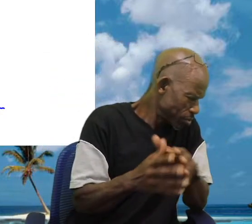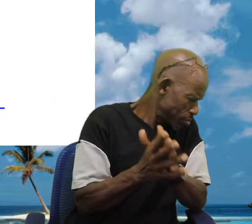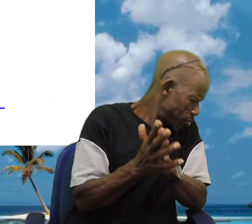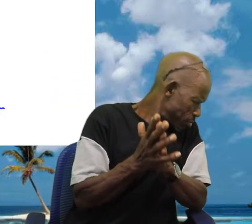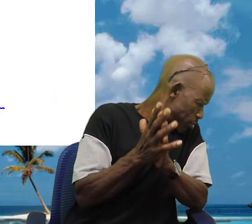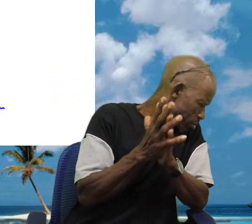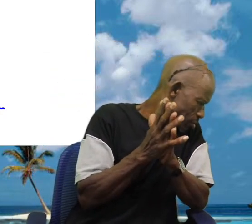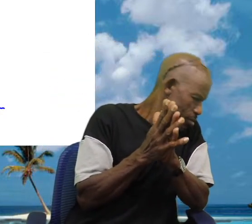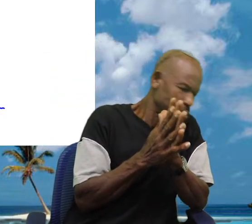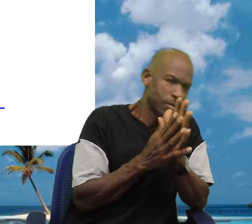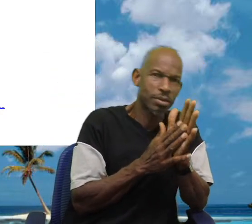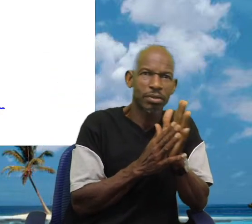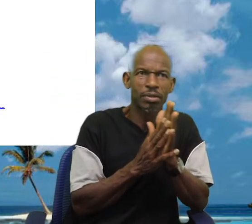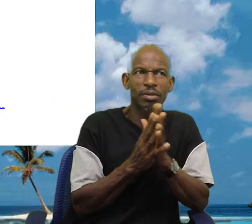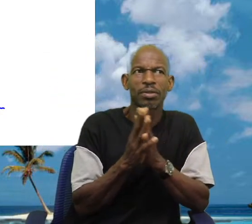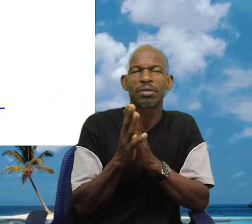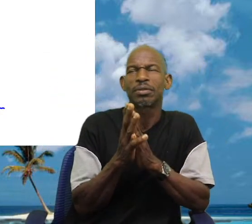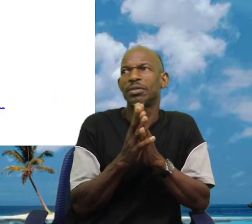house.